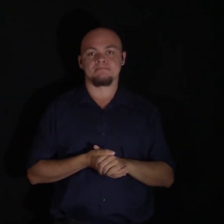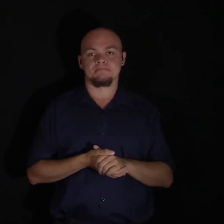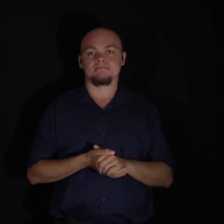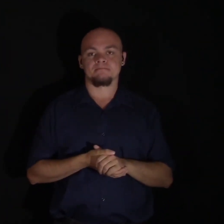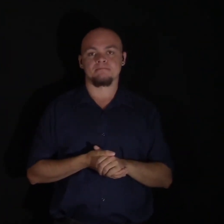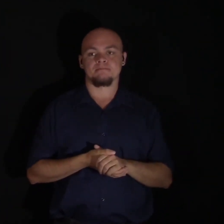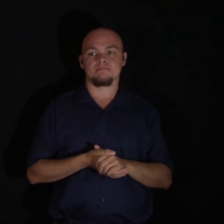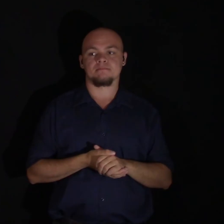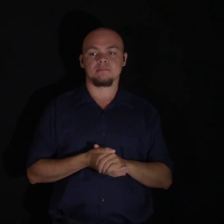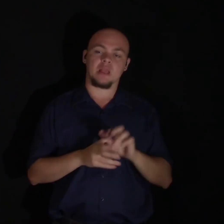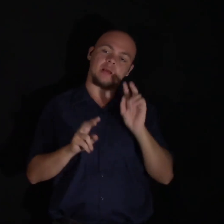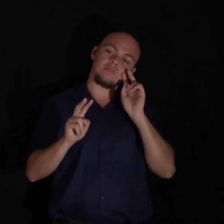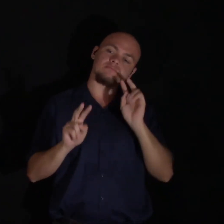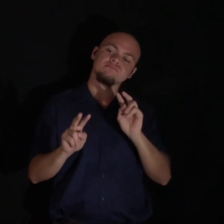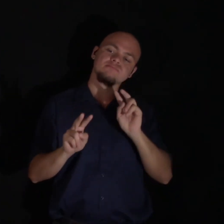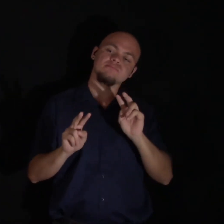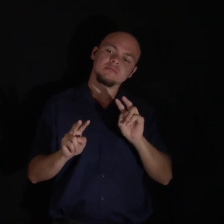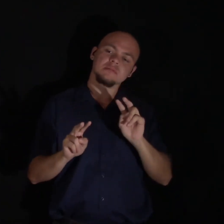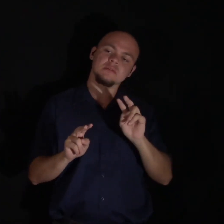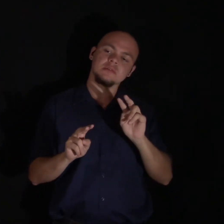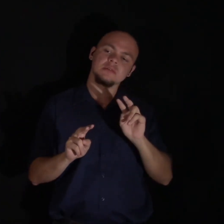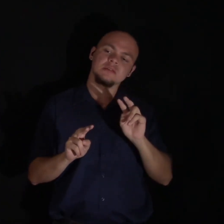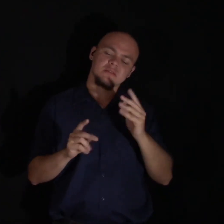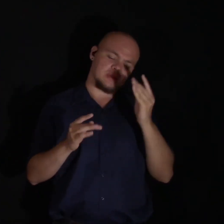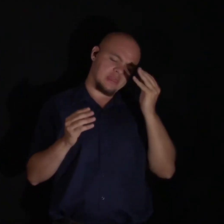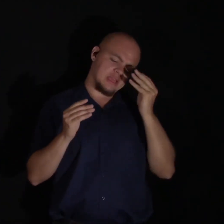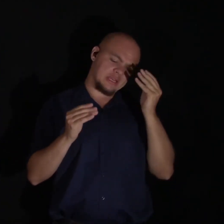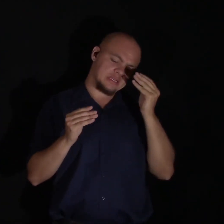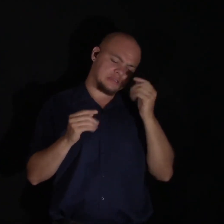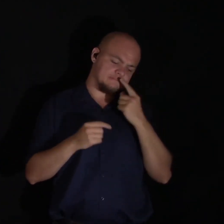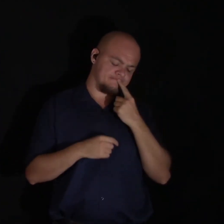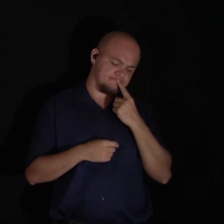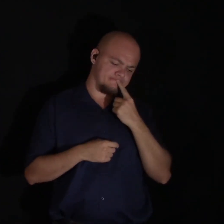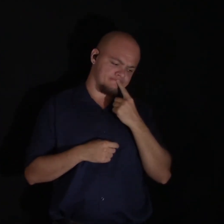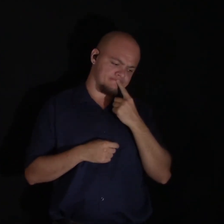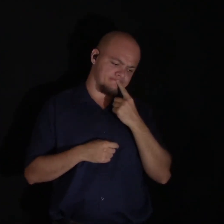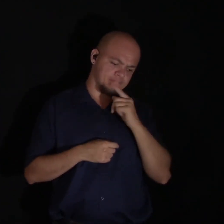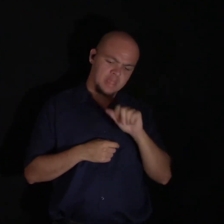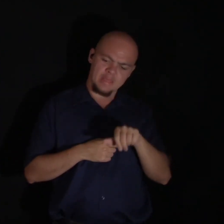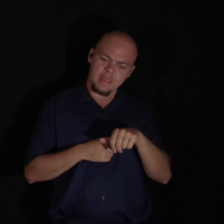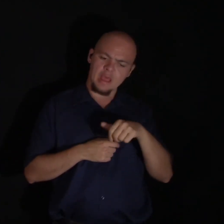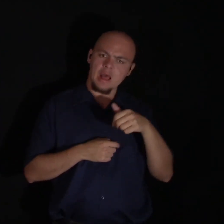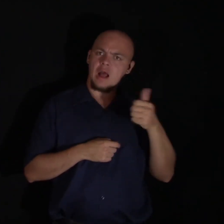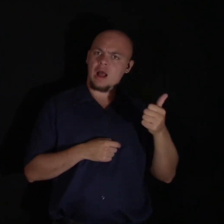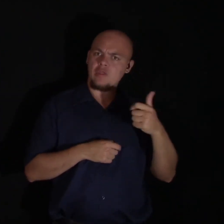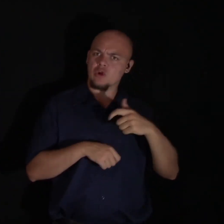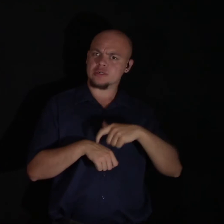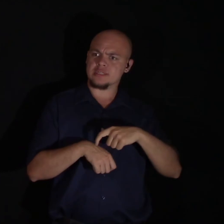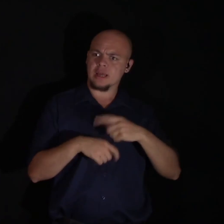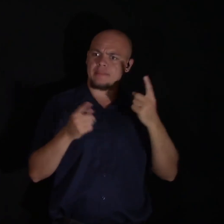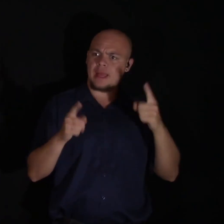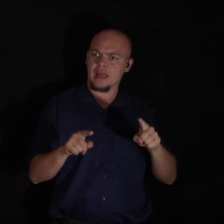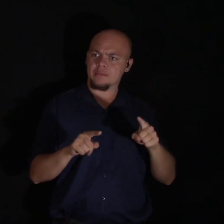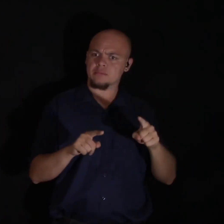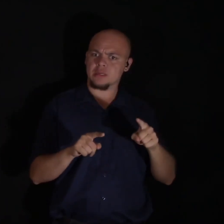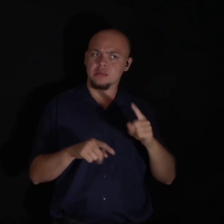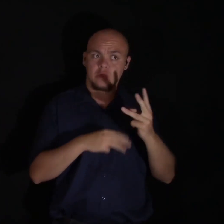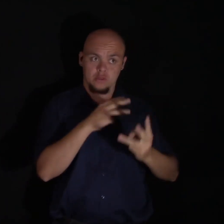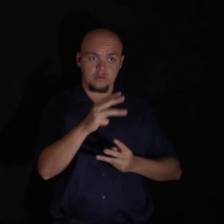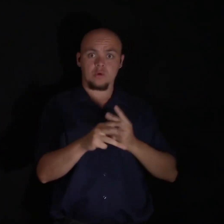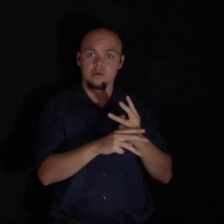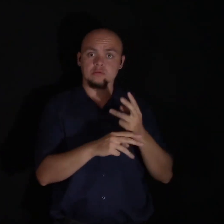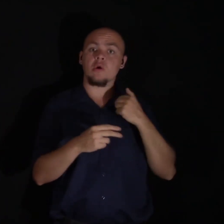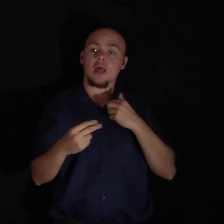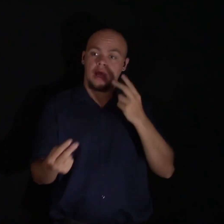So I'm watching this happen, and I have to think to myself, is there any other time that this has happened in the world, right? So go